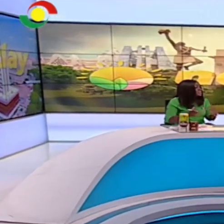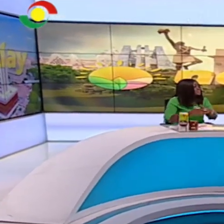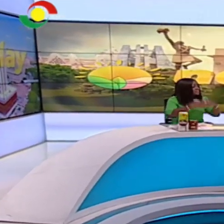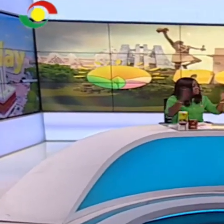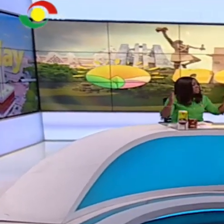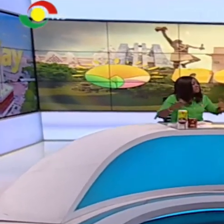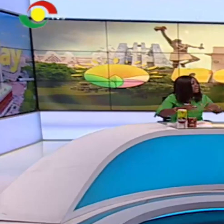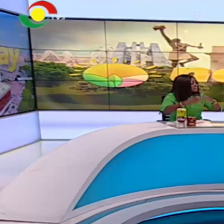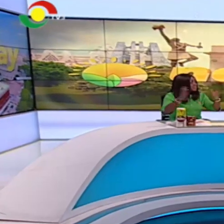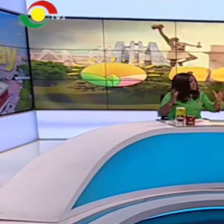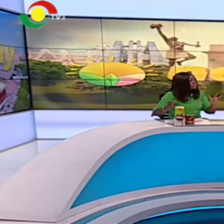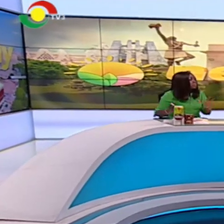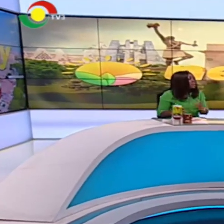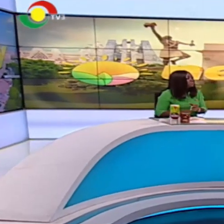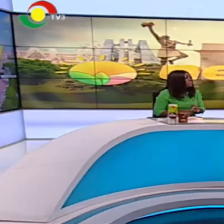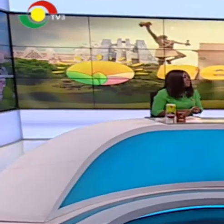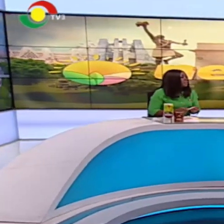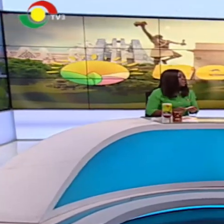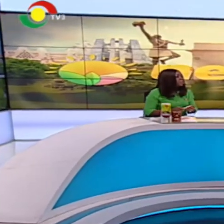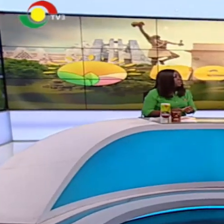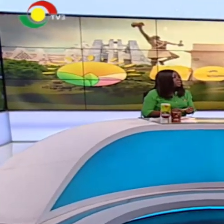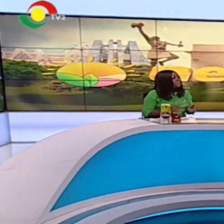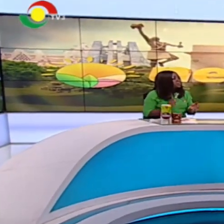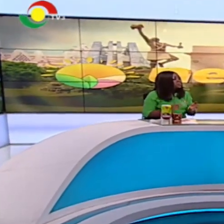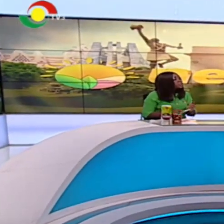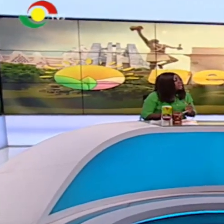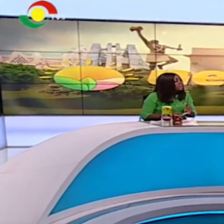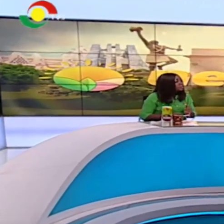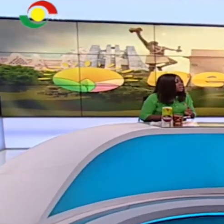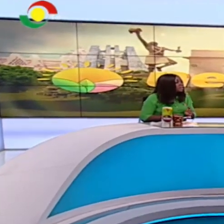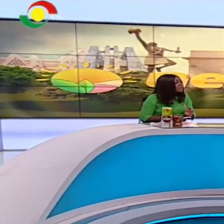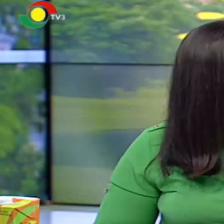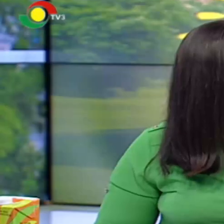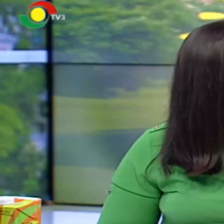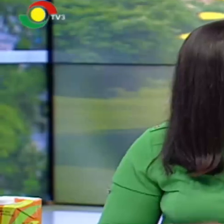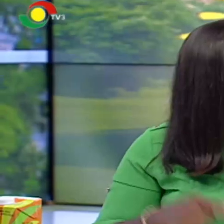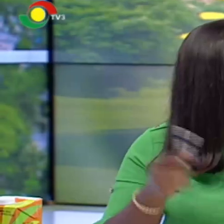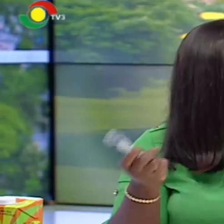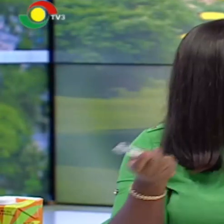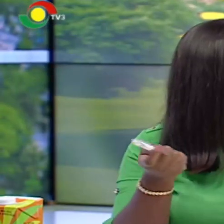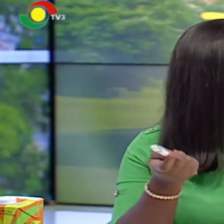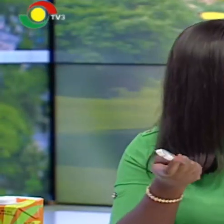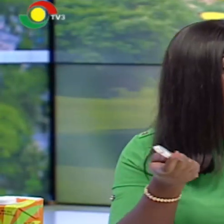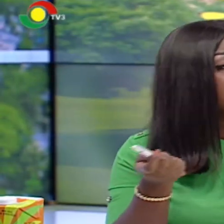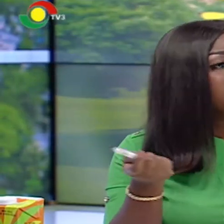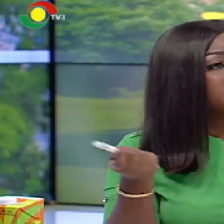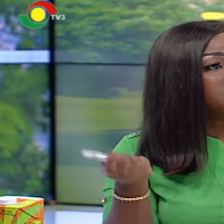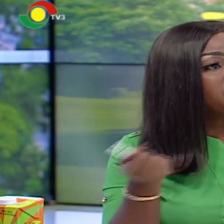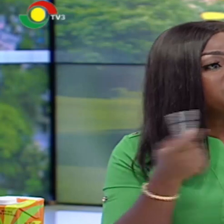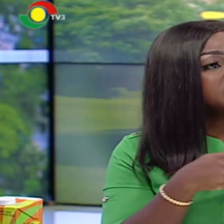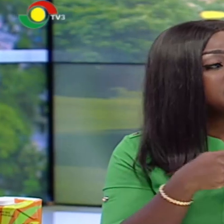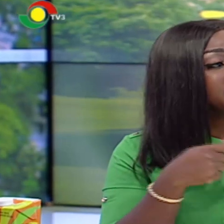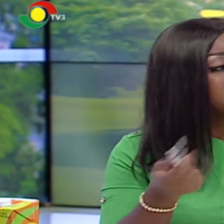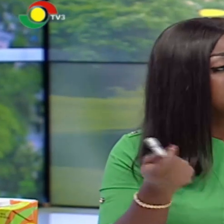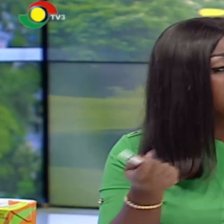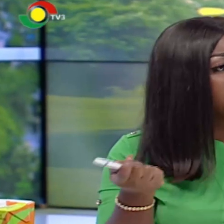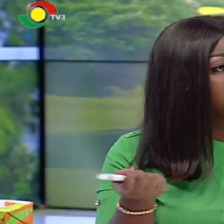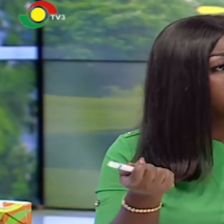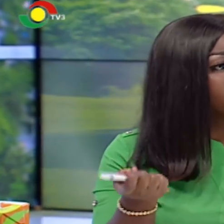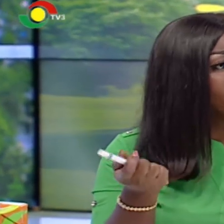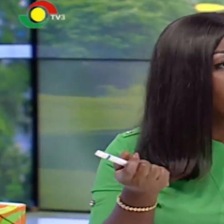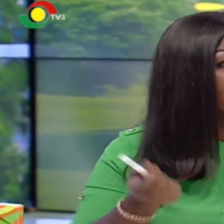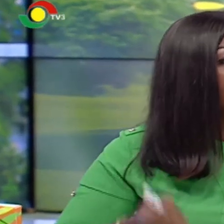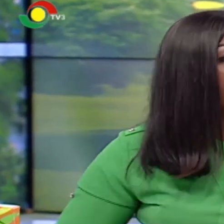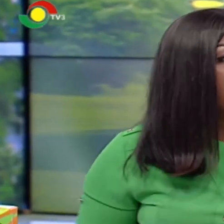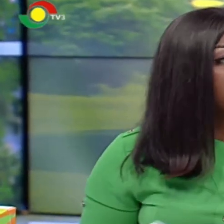mandatory testing, mass testing for everybody. We're looking at frontline workers. And if you look at the presidency, they said we've tested 99